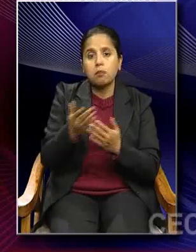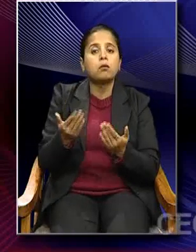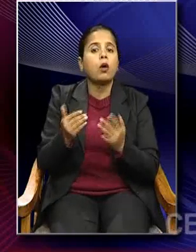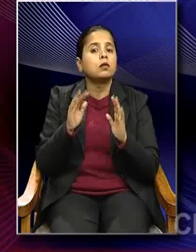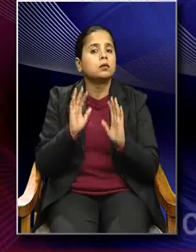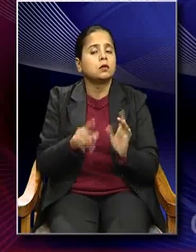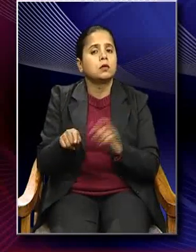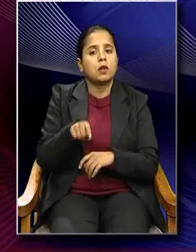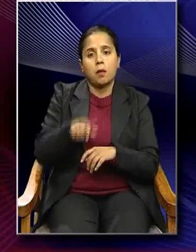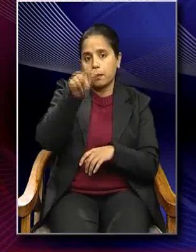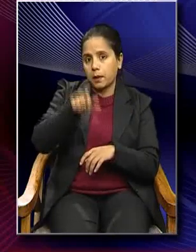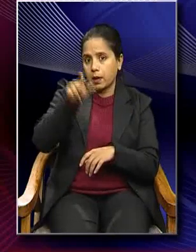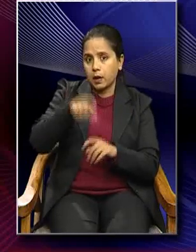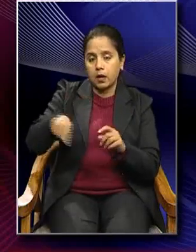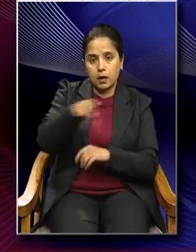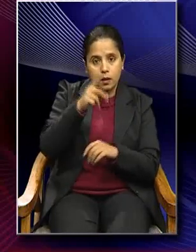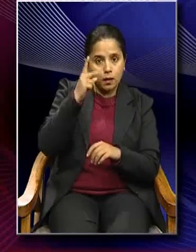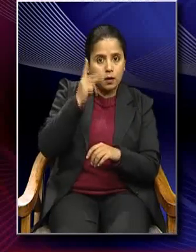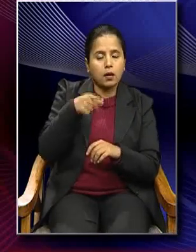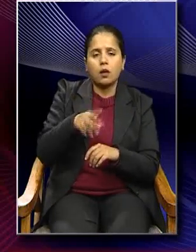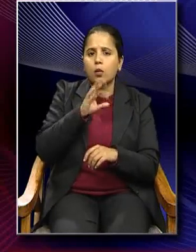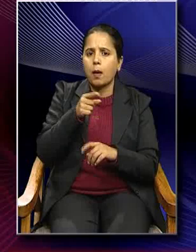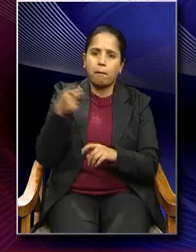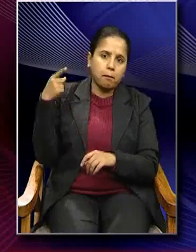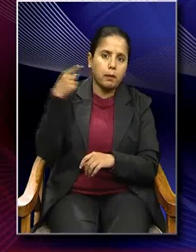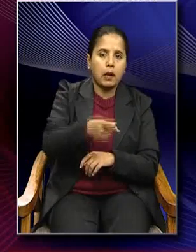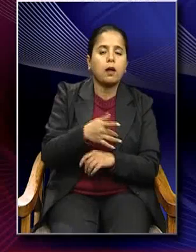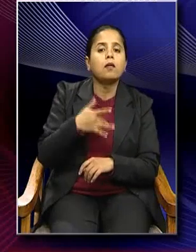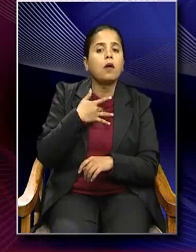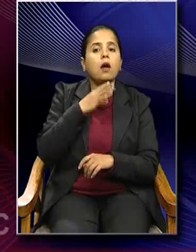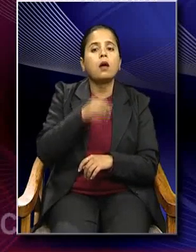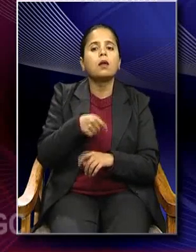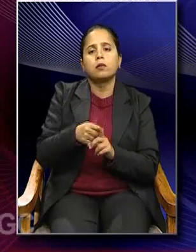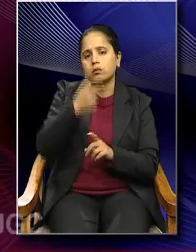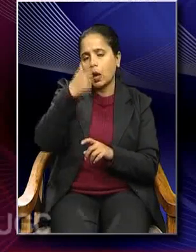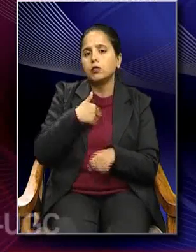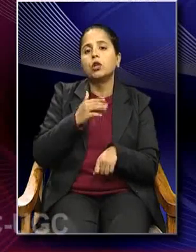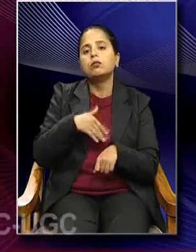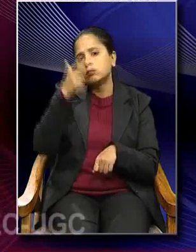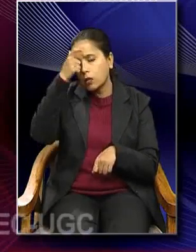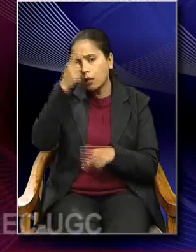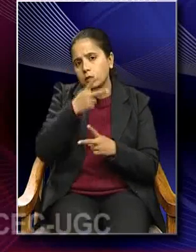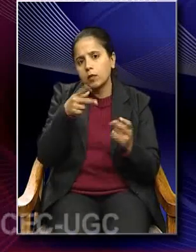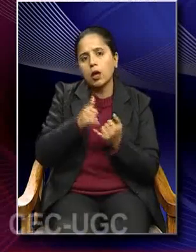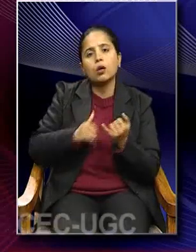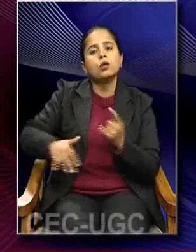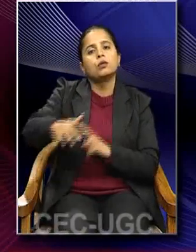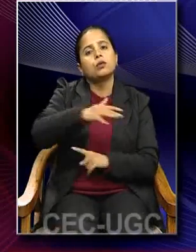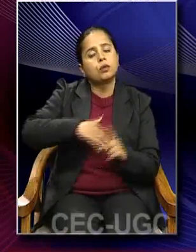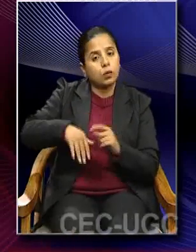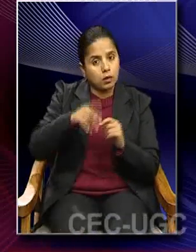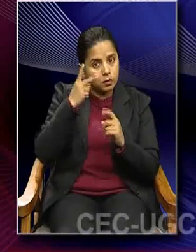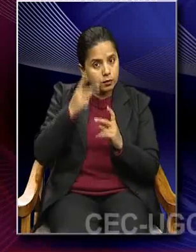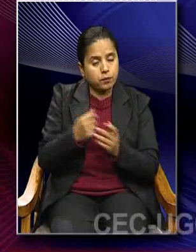that individual kind of puts the blame of the personal problem on society